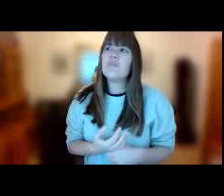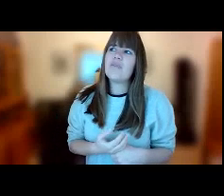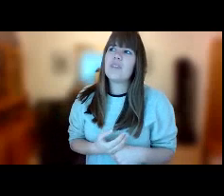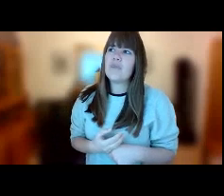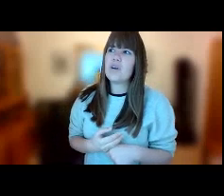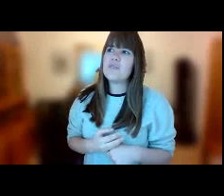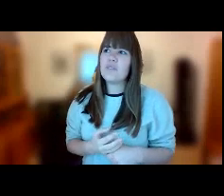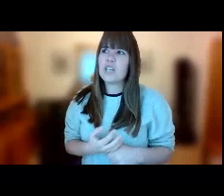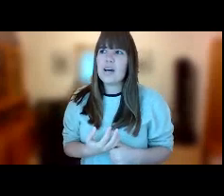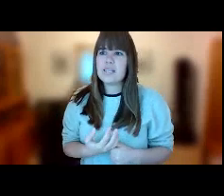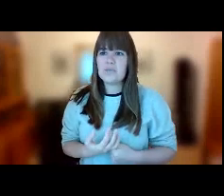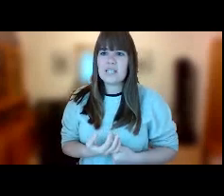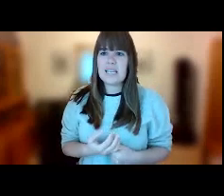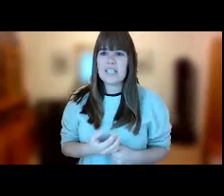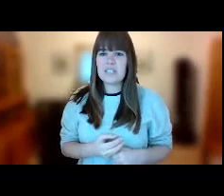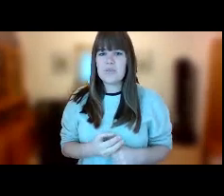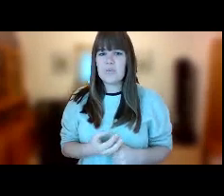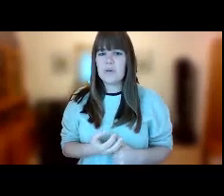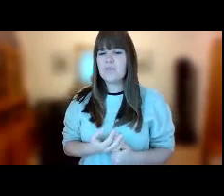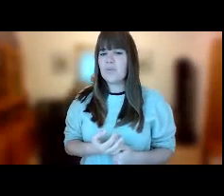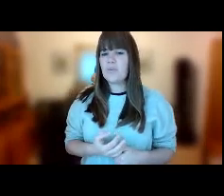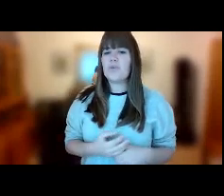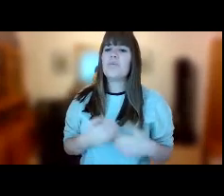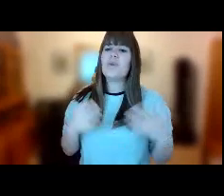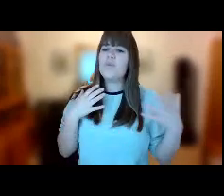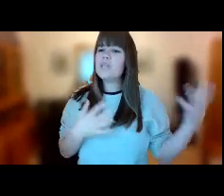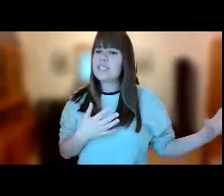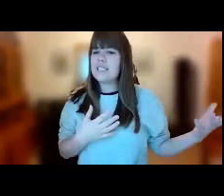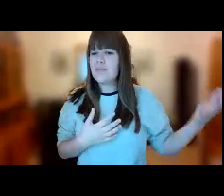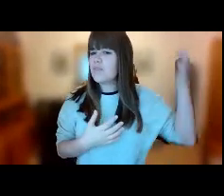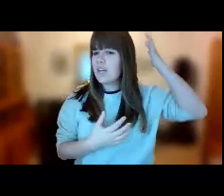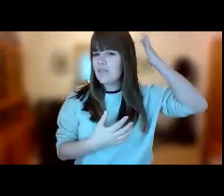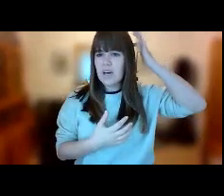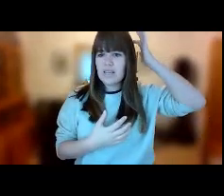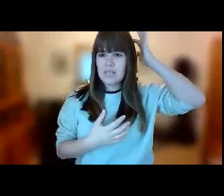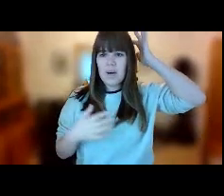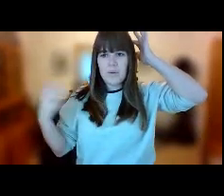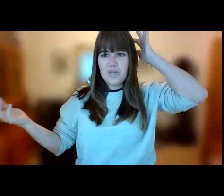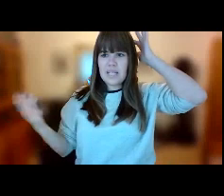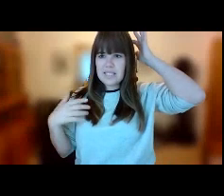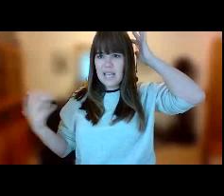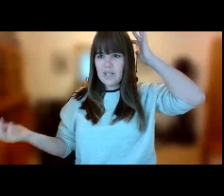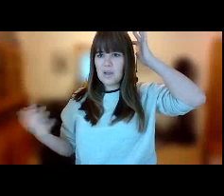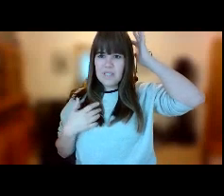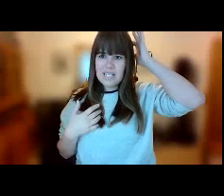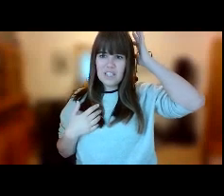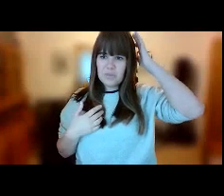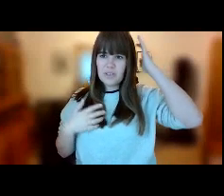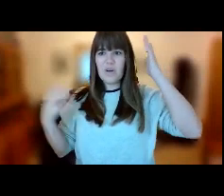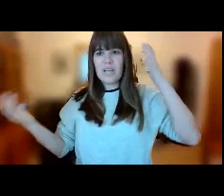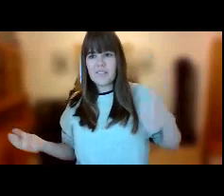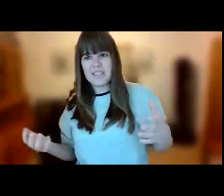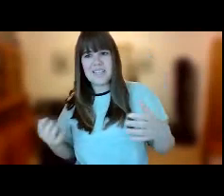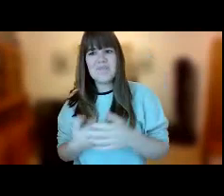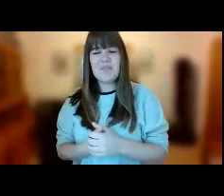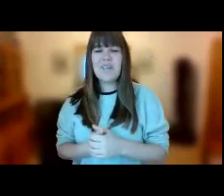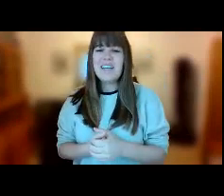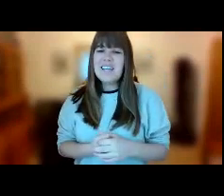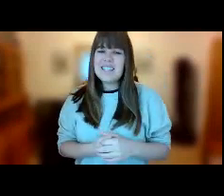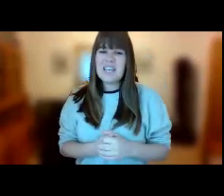I think one thing that we often think about as an organisation is if we wouldn't say something in front of a person, why would we then say it in a conversation with a colleague,